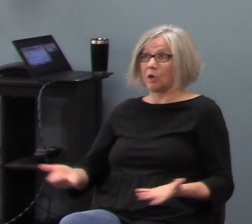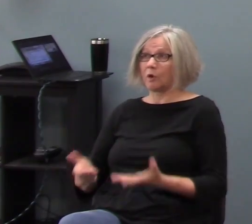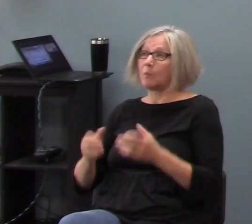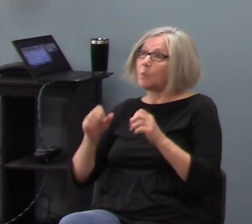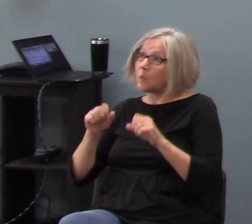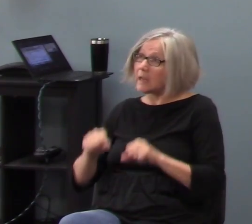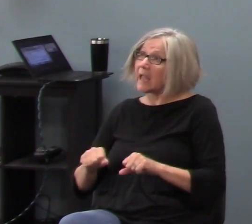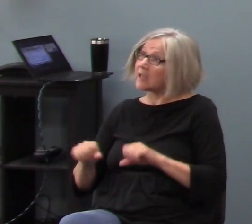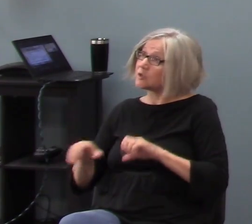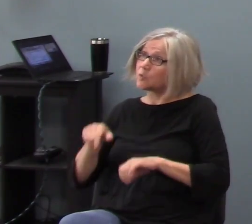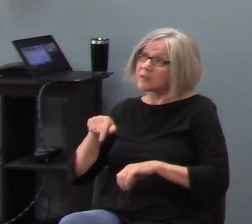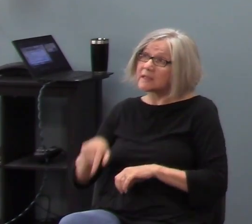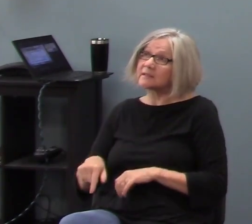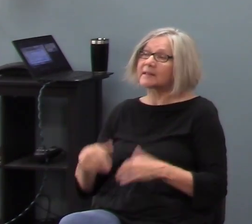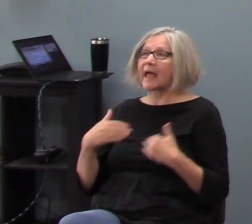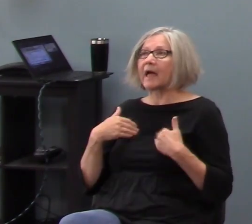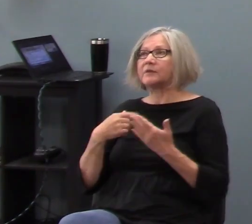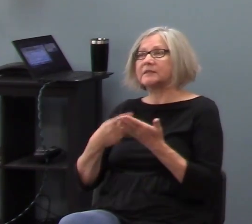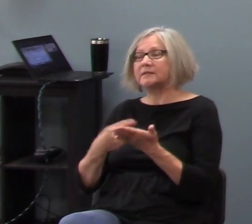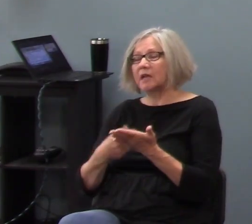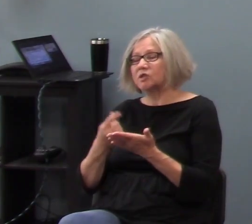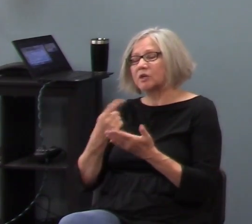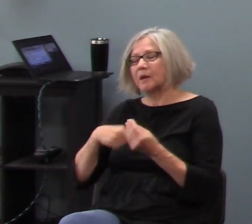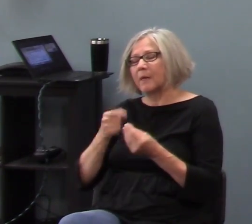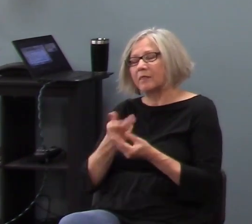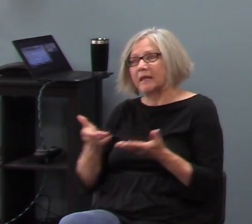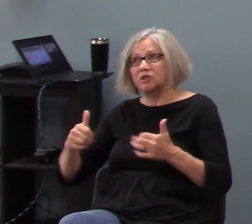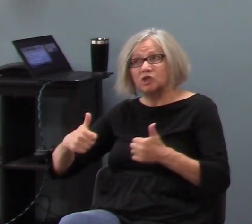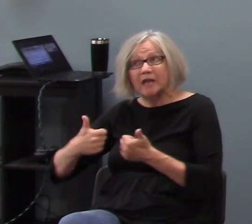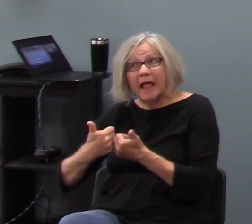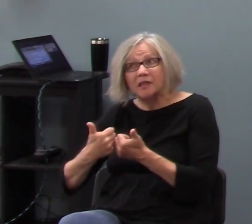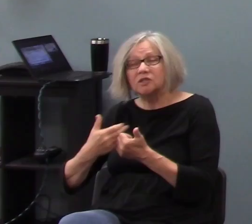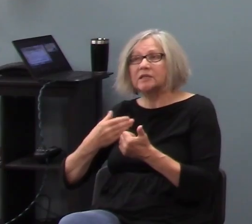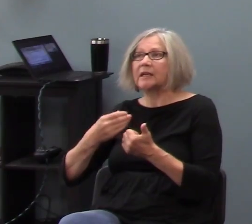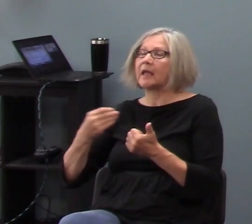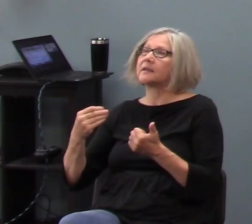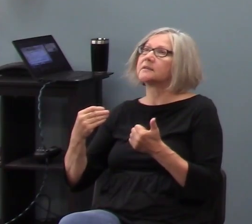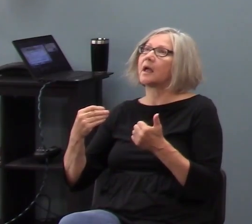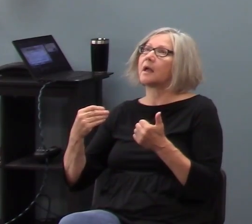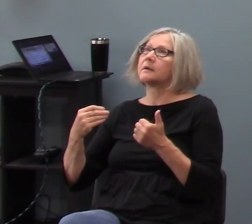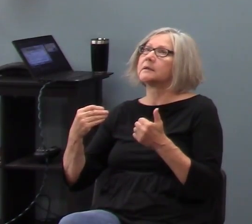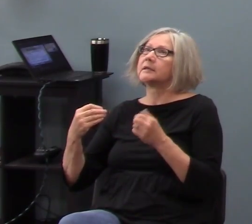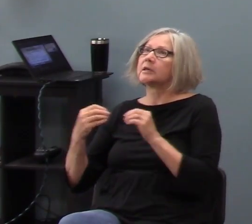this and have a discussion about stuff that can be challenging and